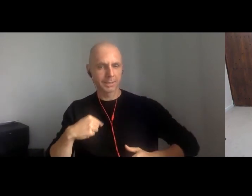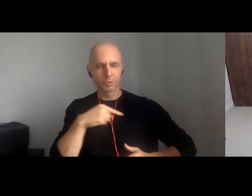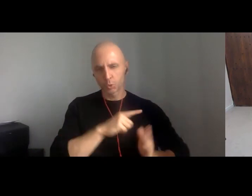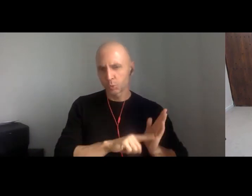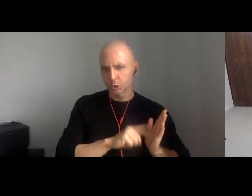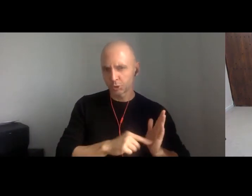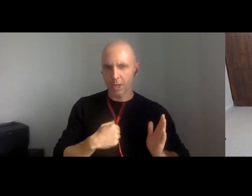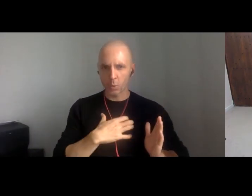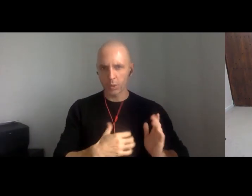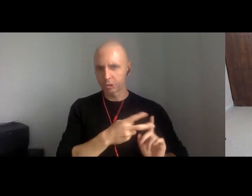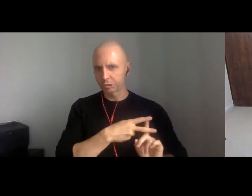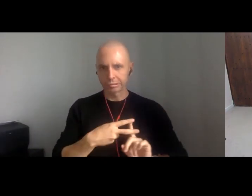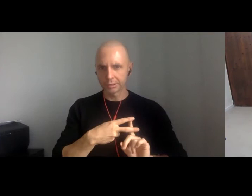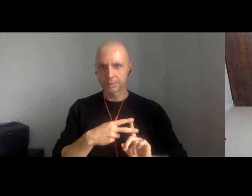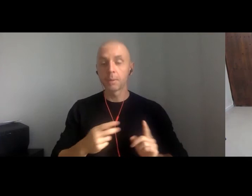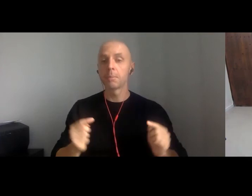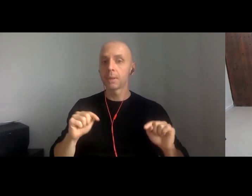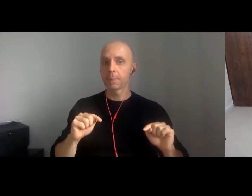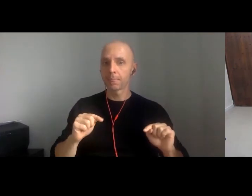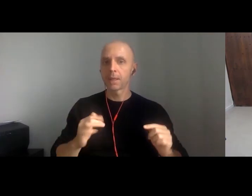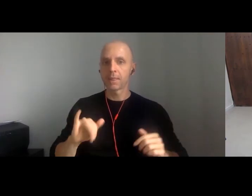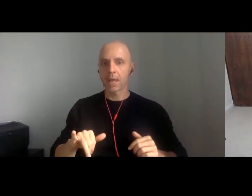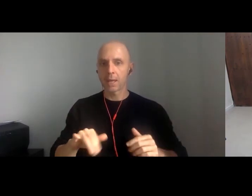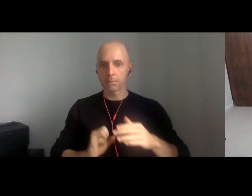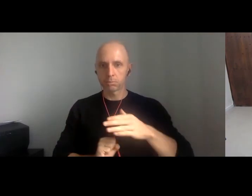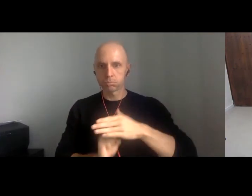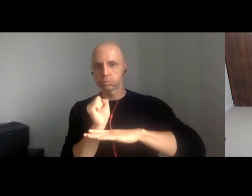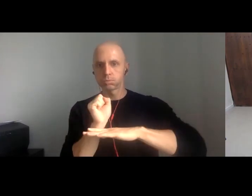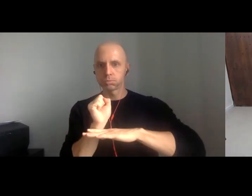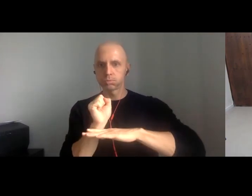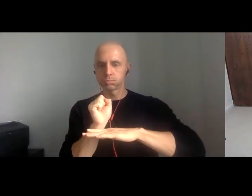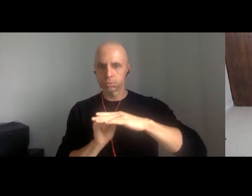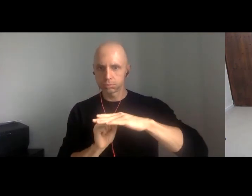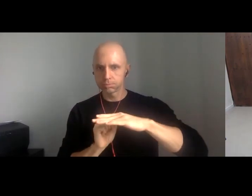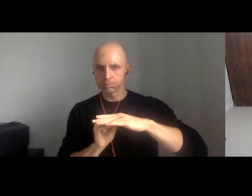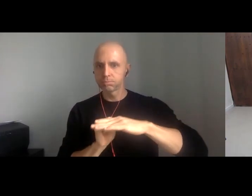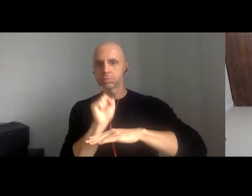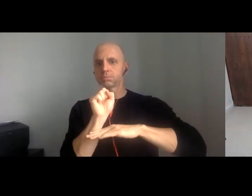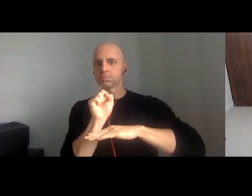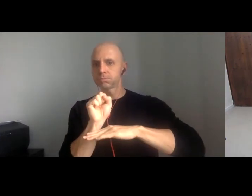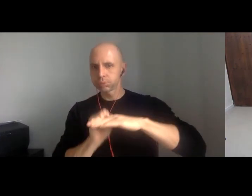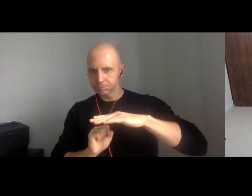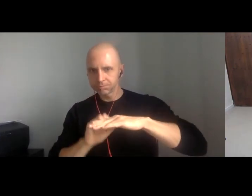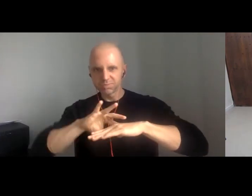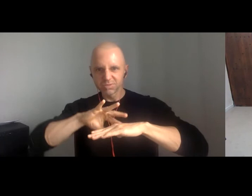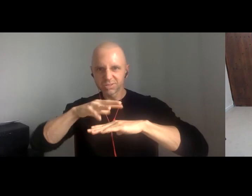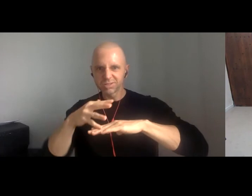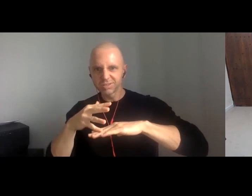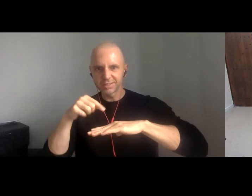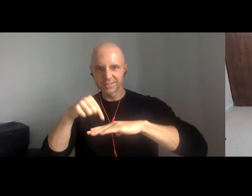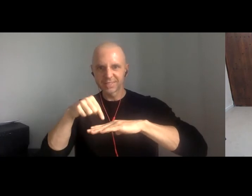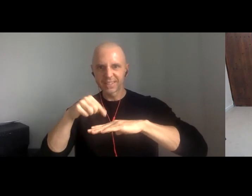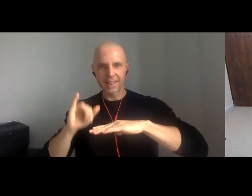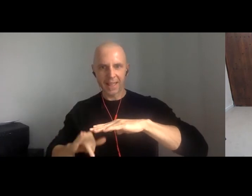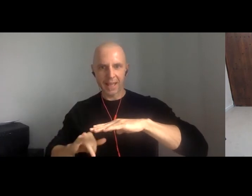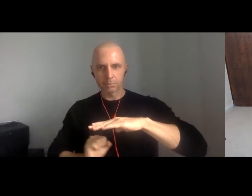for this in that we use that soil to use as potting soil and to make up compost mix, because it's very fine